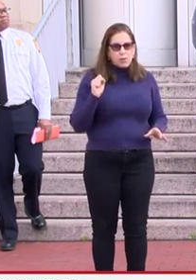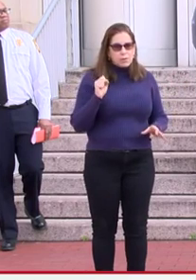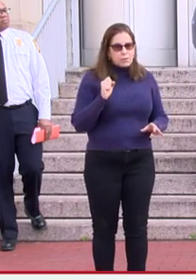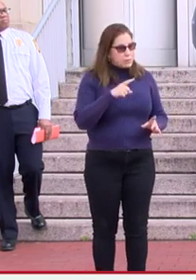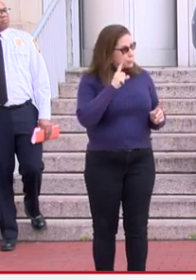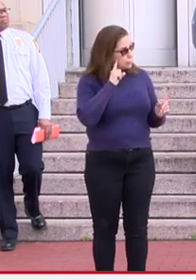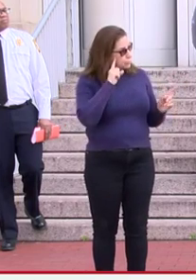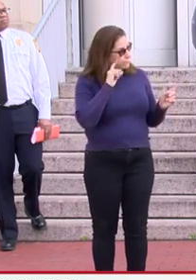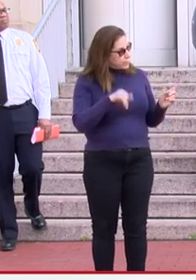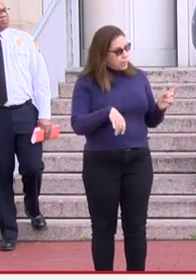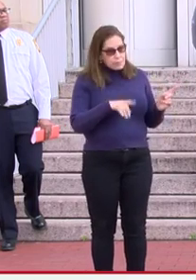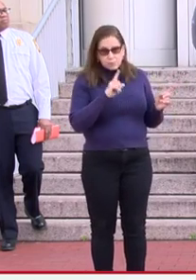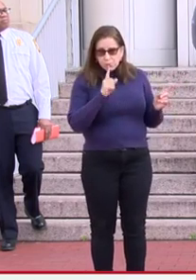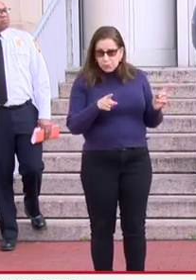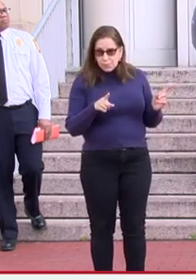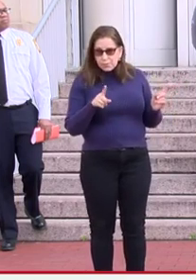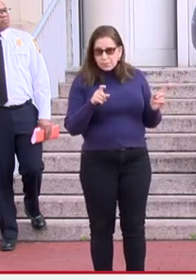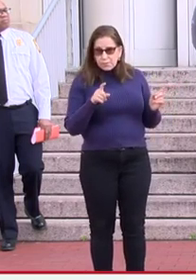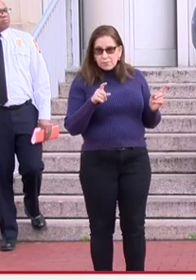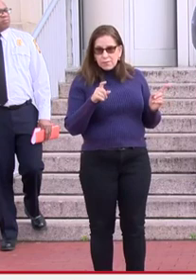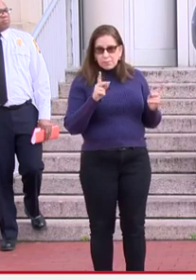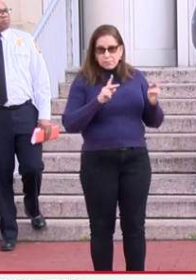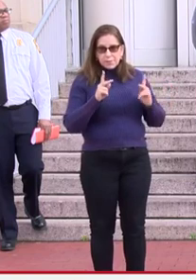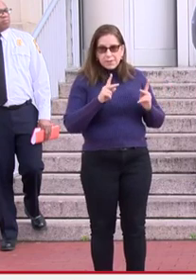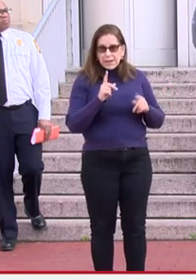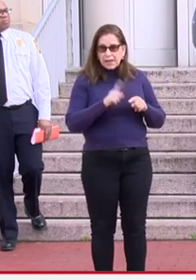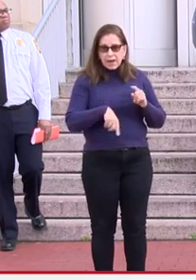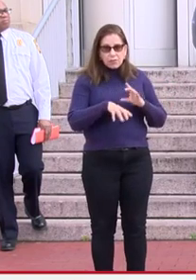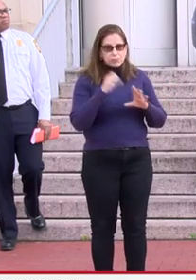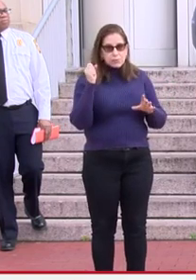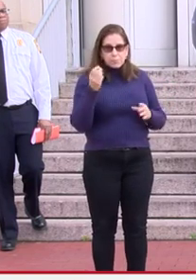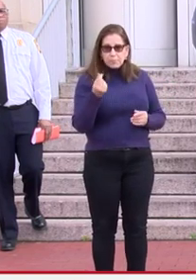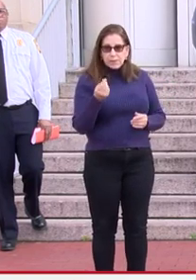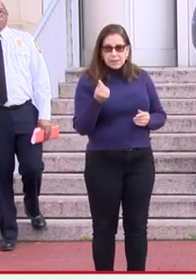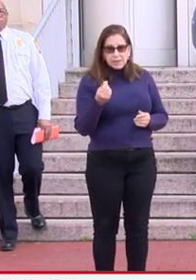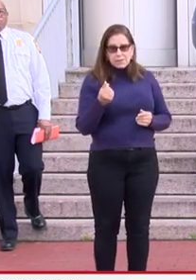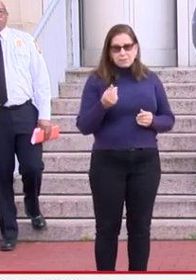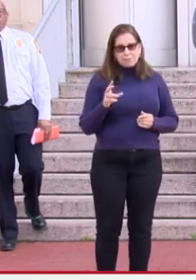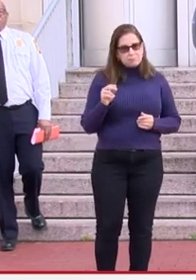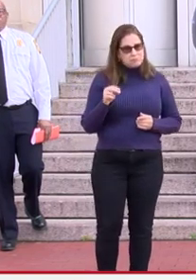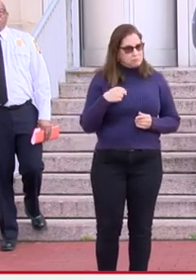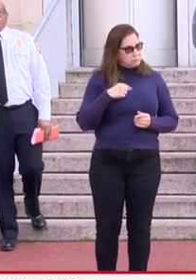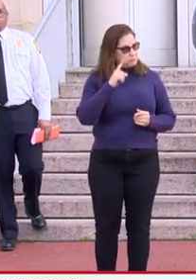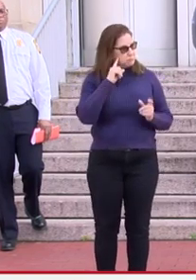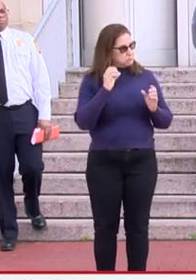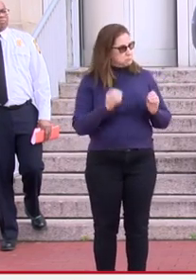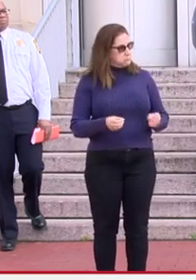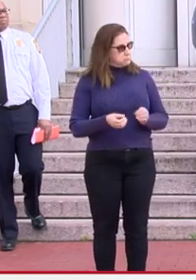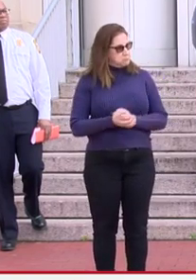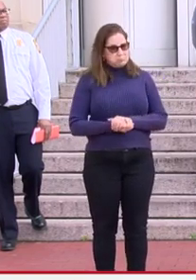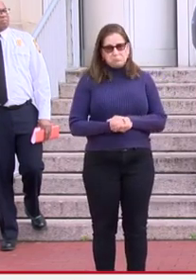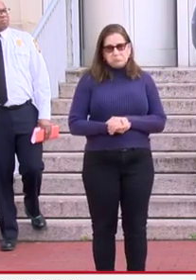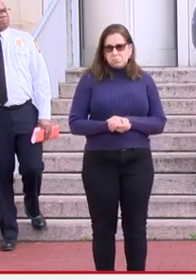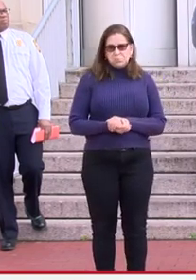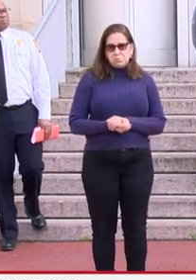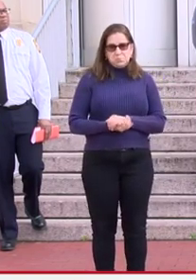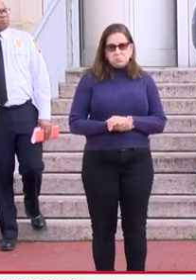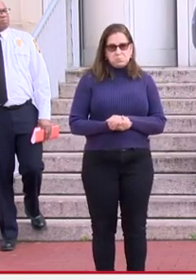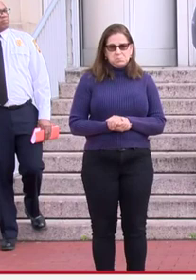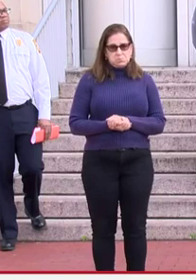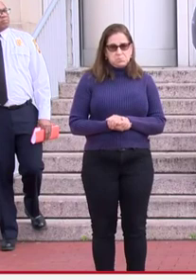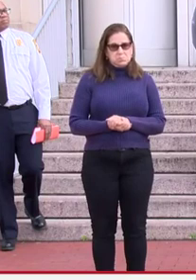that concern that people may be having trouble getting money out of banks? I haven't heard that. And I've asked